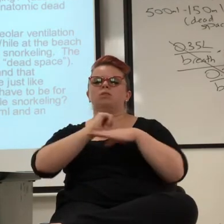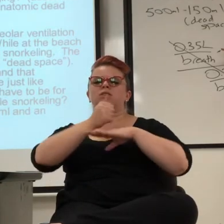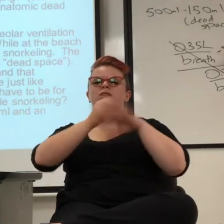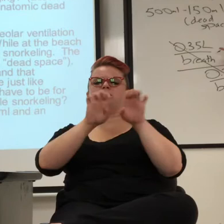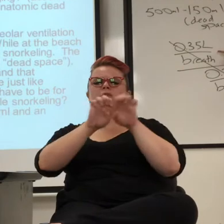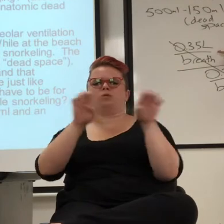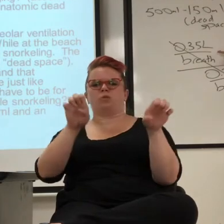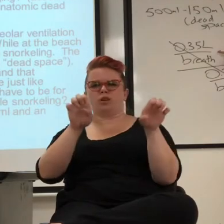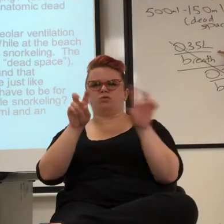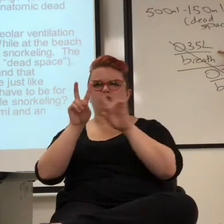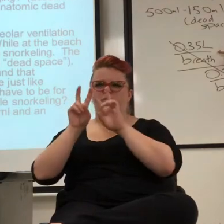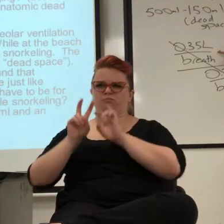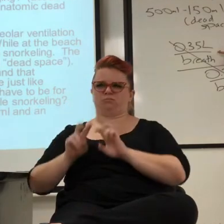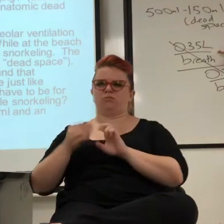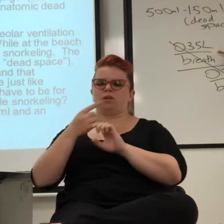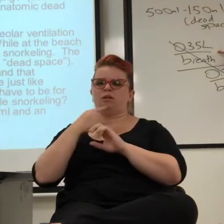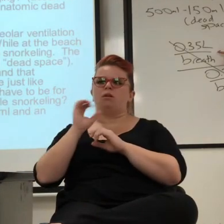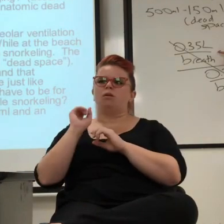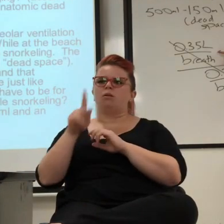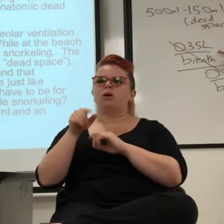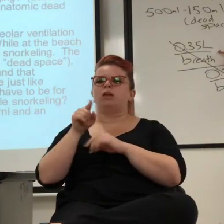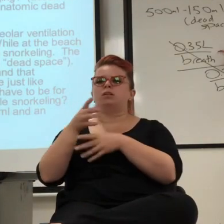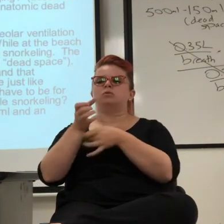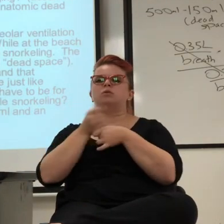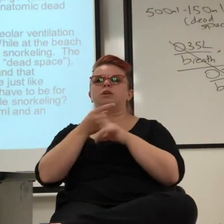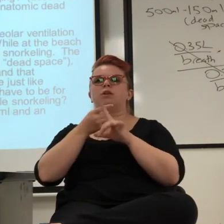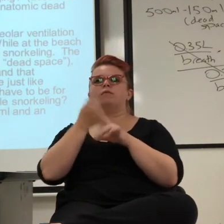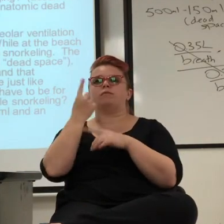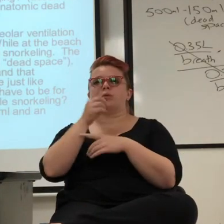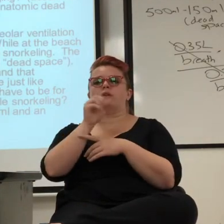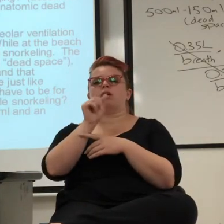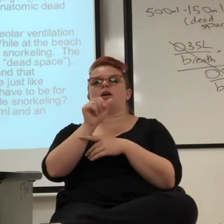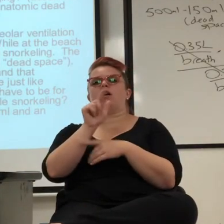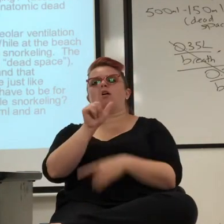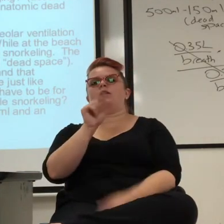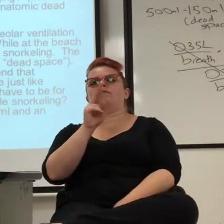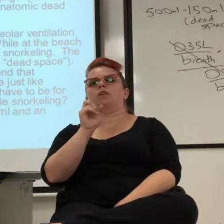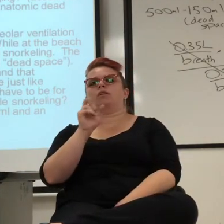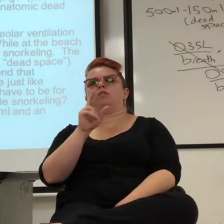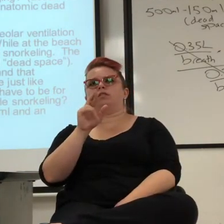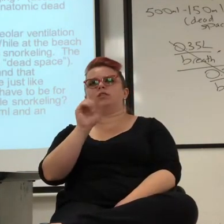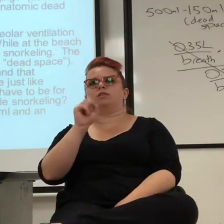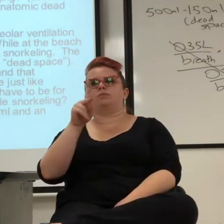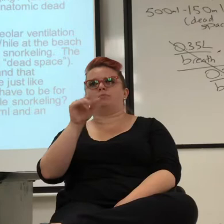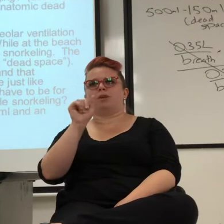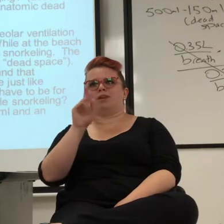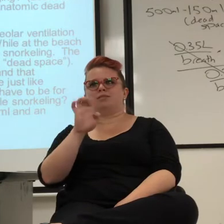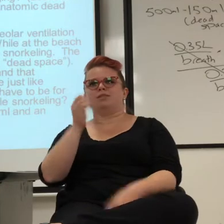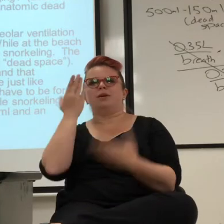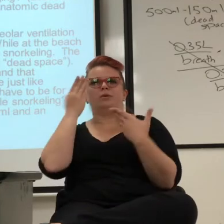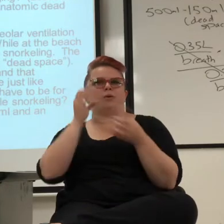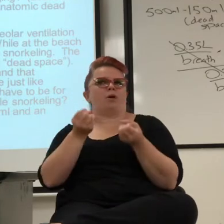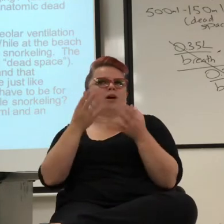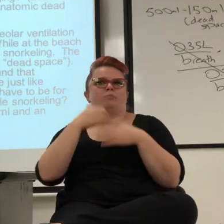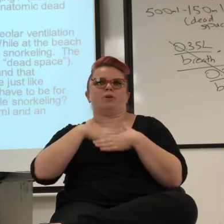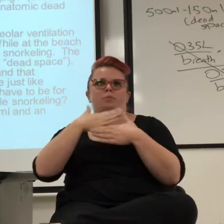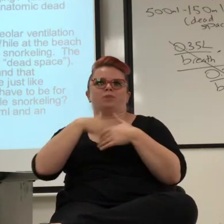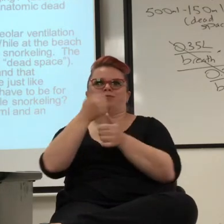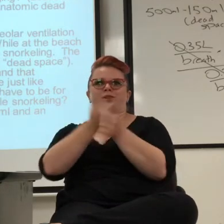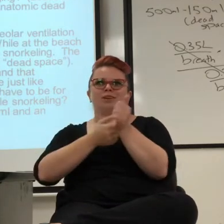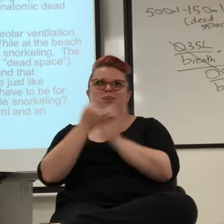is what she's getting to the alveolar spaces. You don't know how many breaths per minute she's taking to